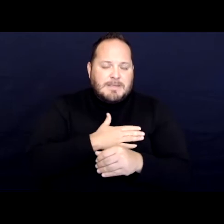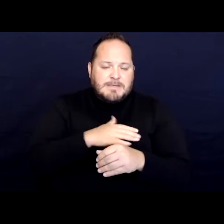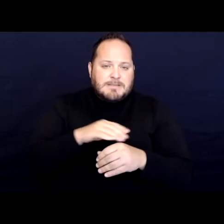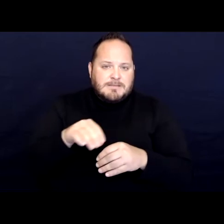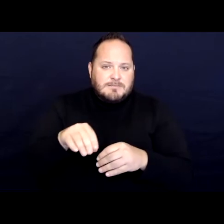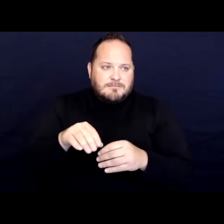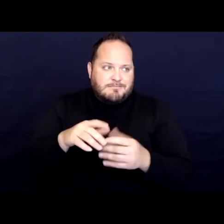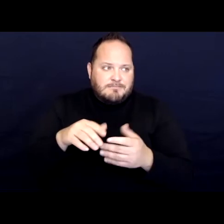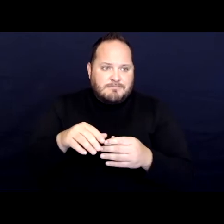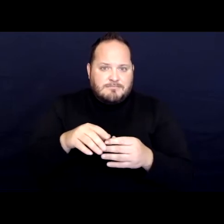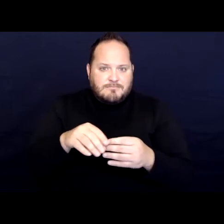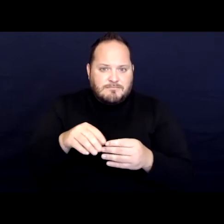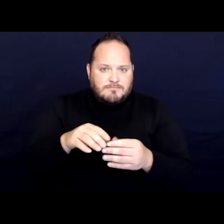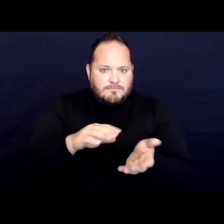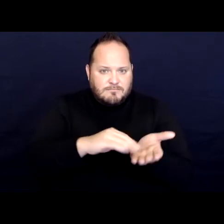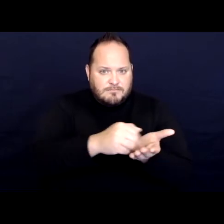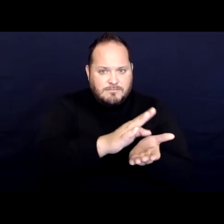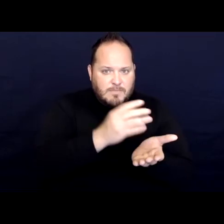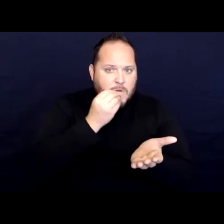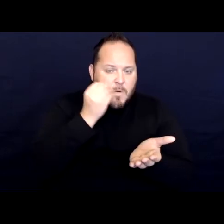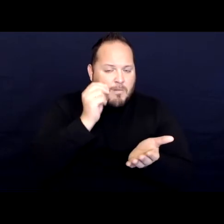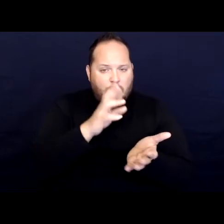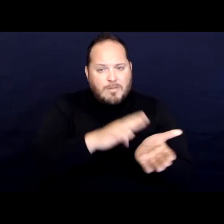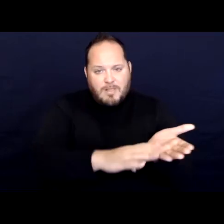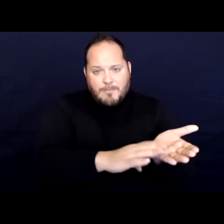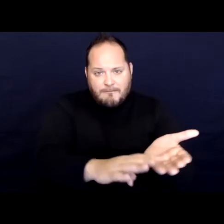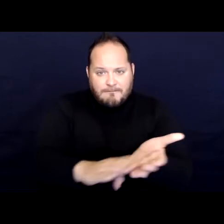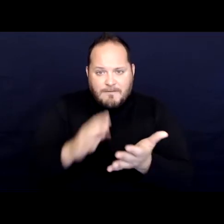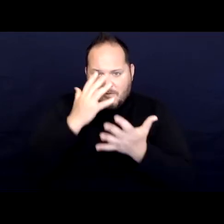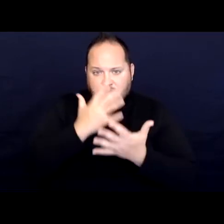uh, then we saw